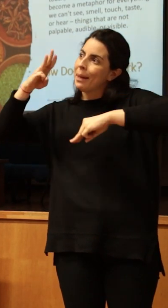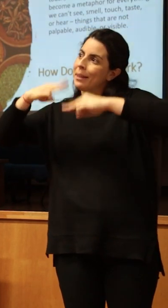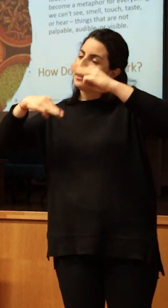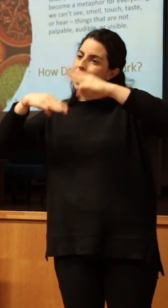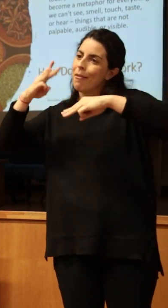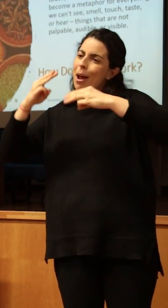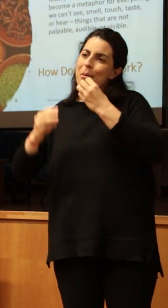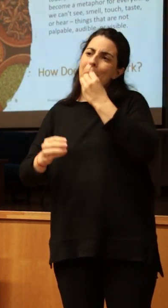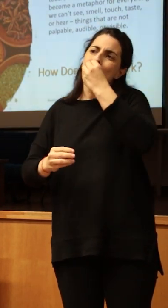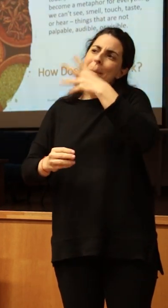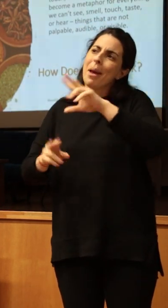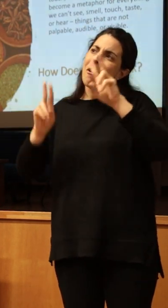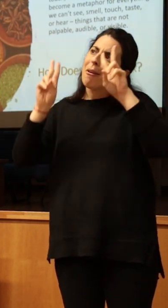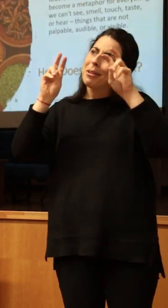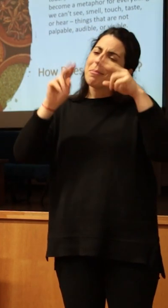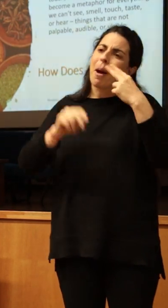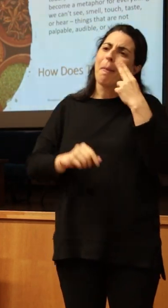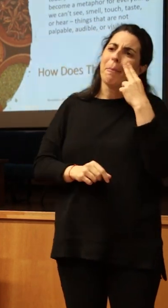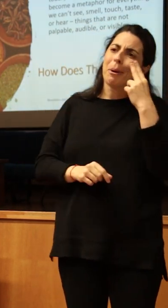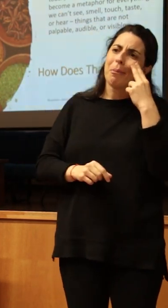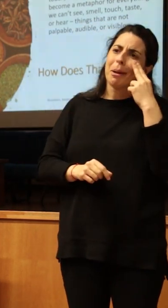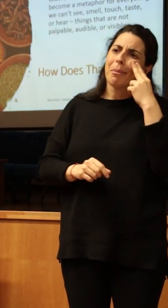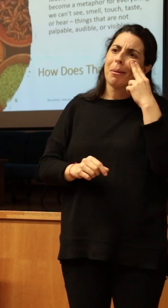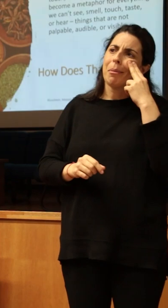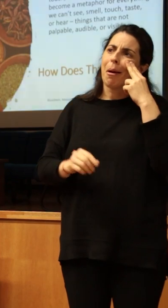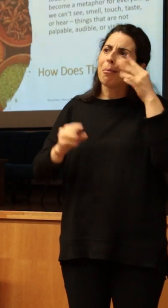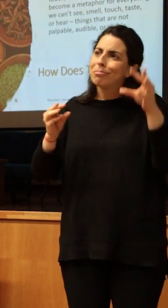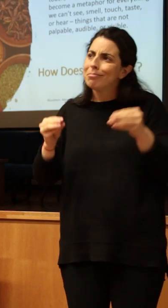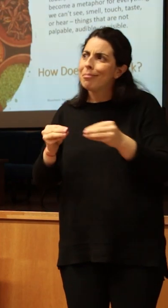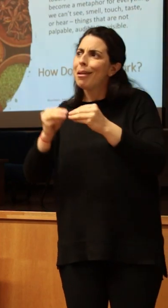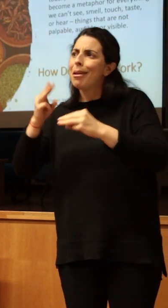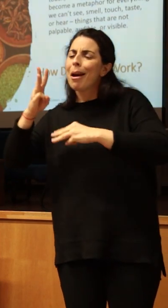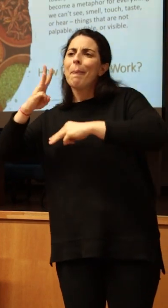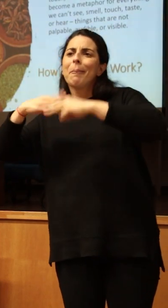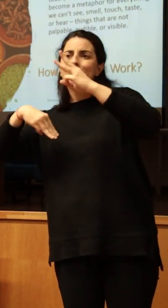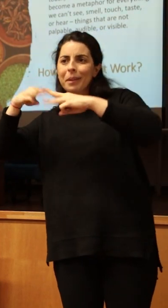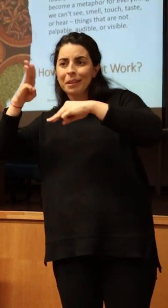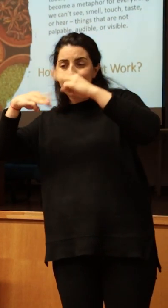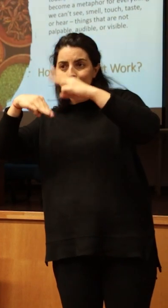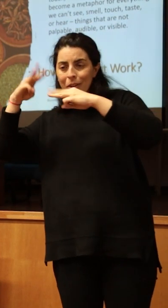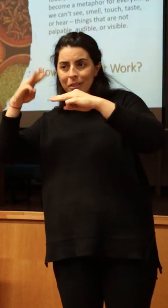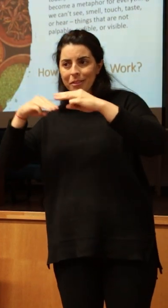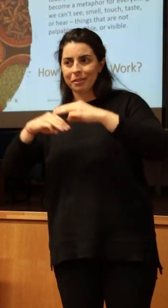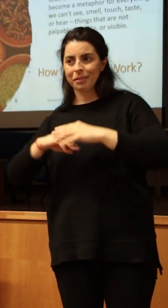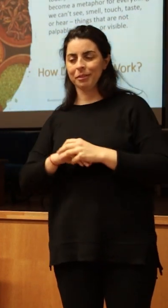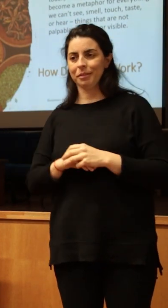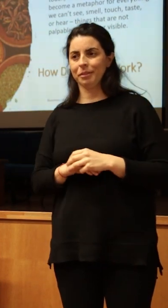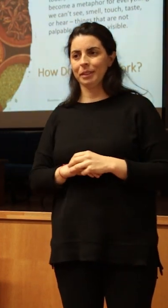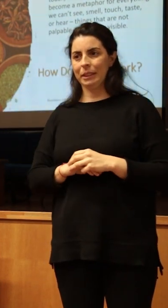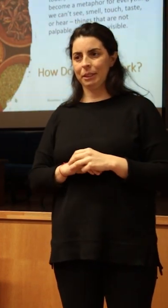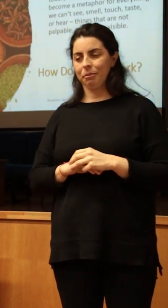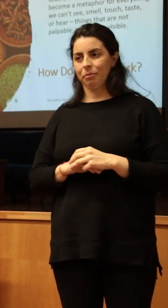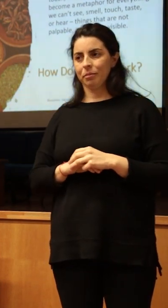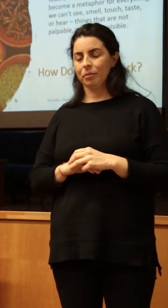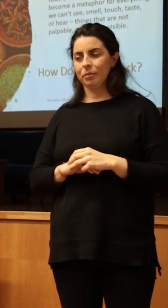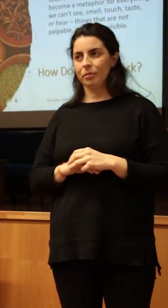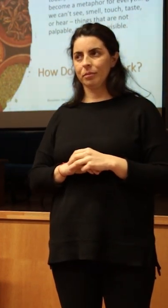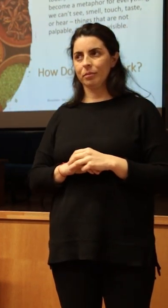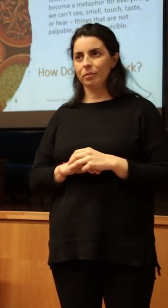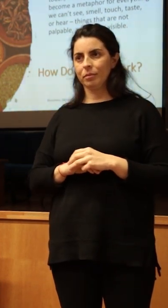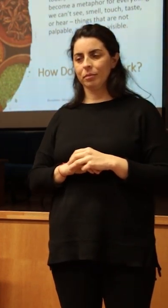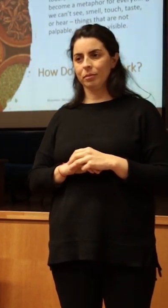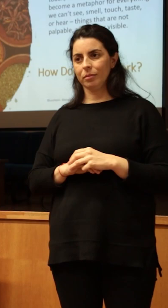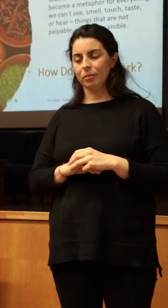problemas, que hay que hablar encima de metáfora. Here's a very interesting thing. We cannot change anything that we